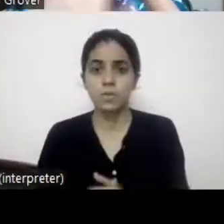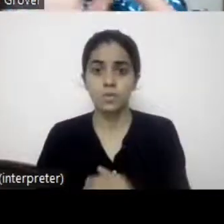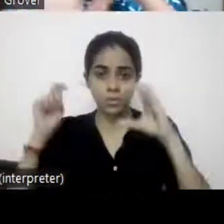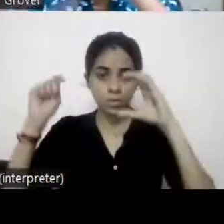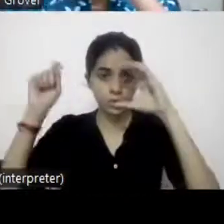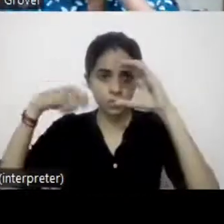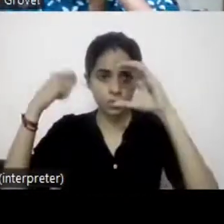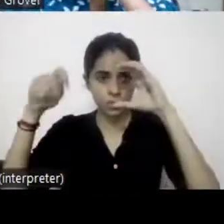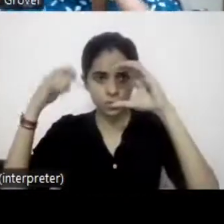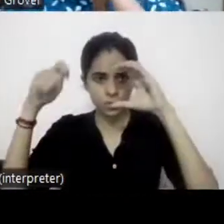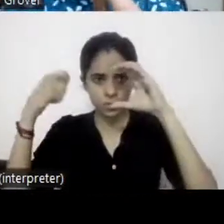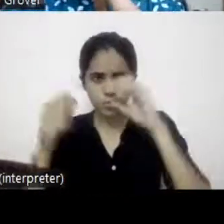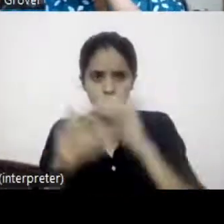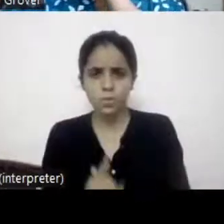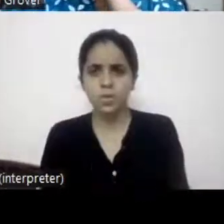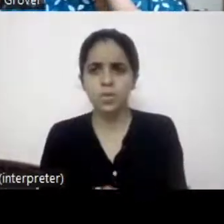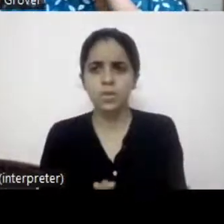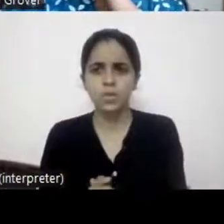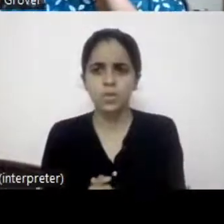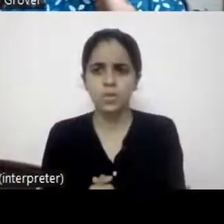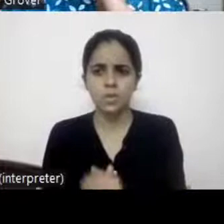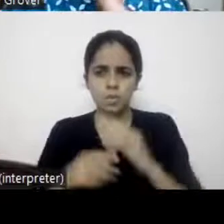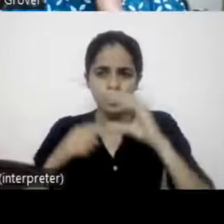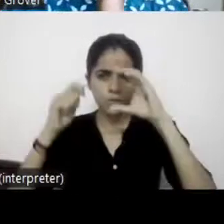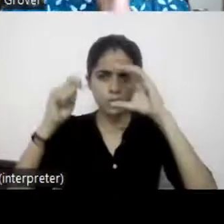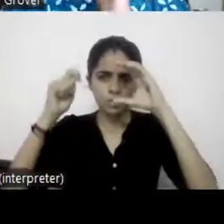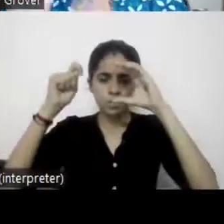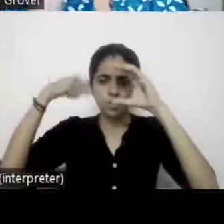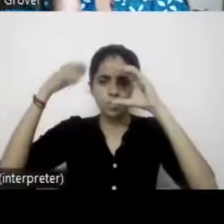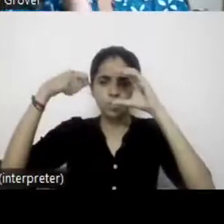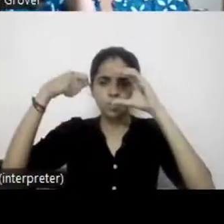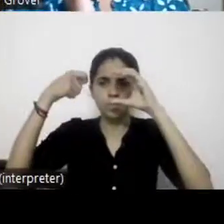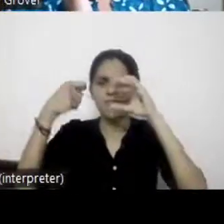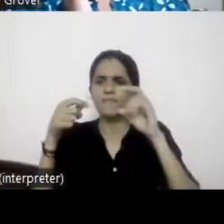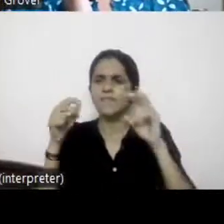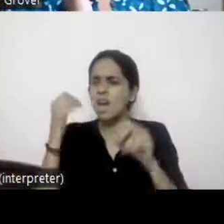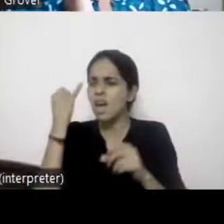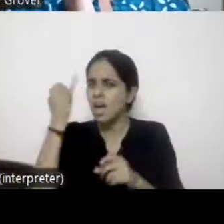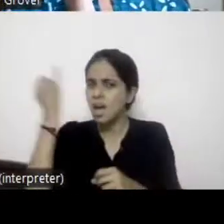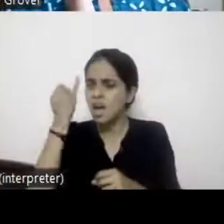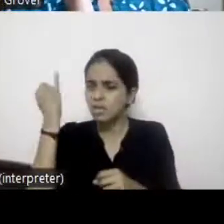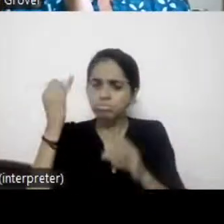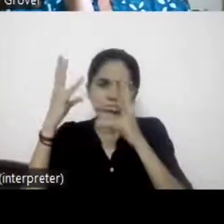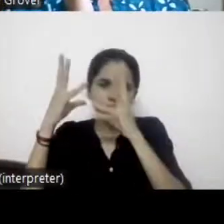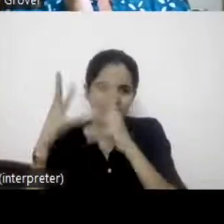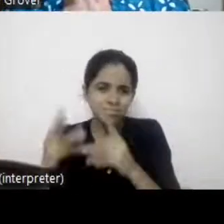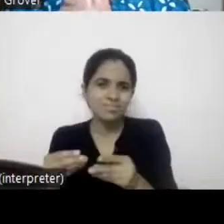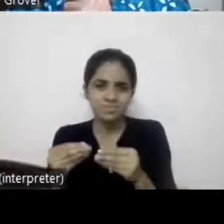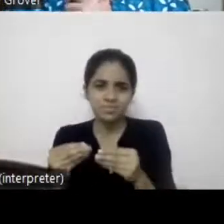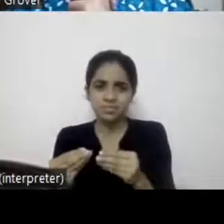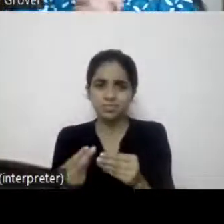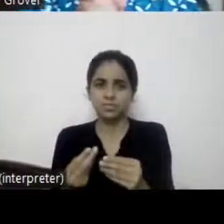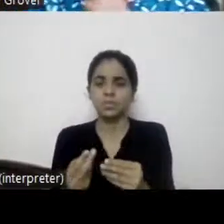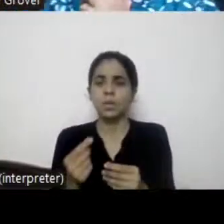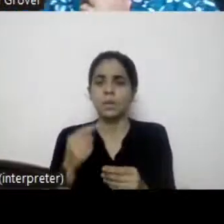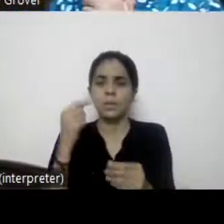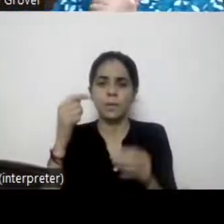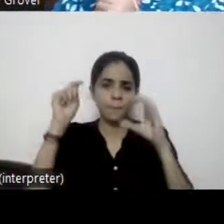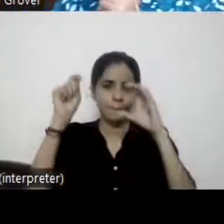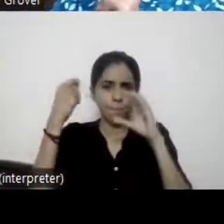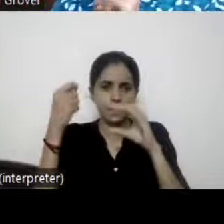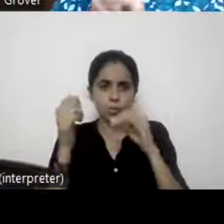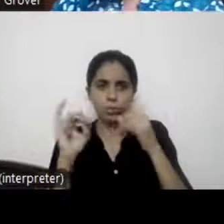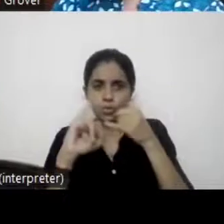this, these are the films which would, contest the idea of cure. Now, there's this film called